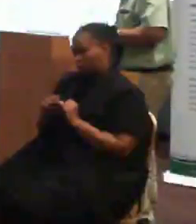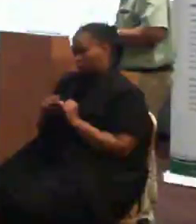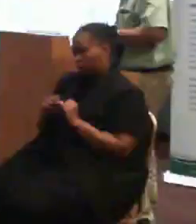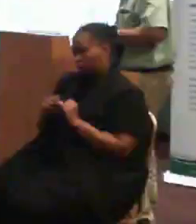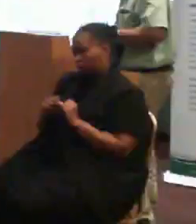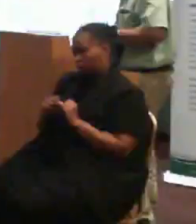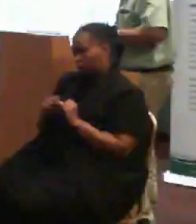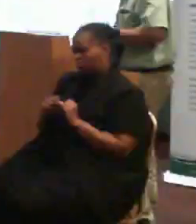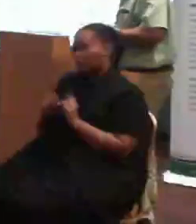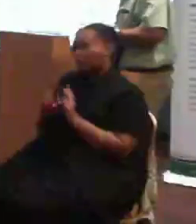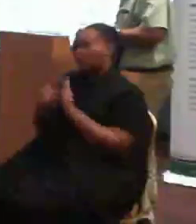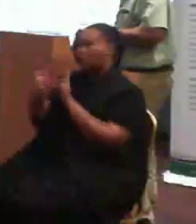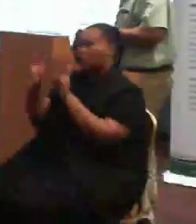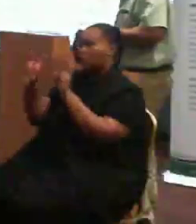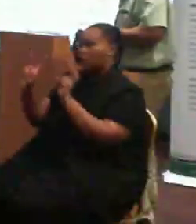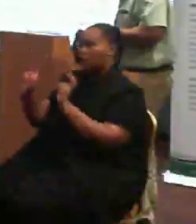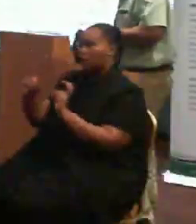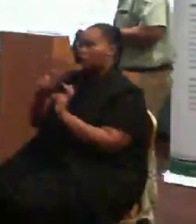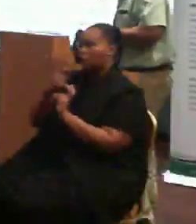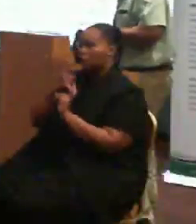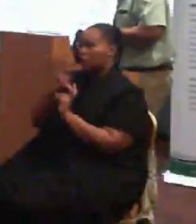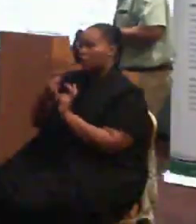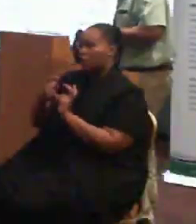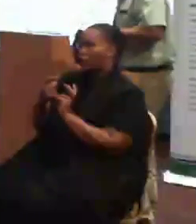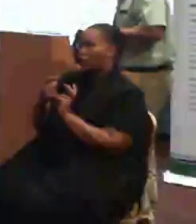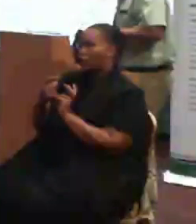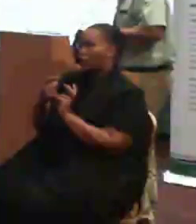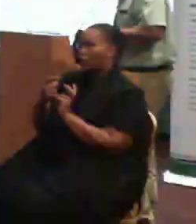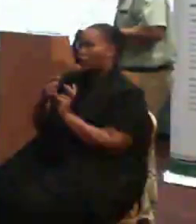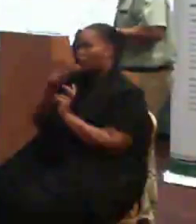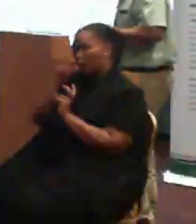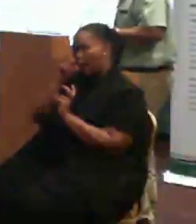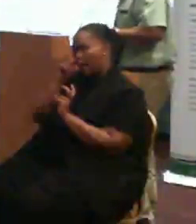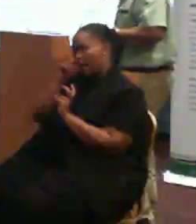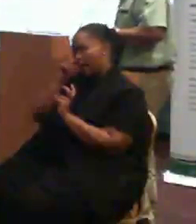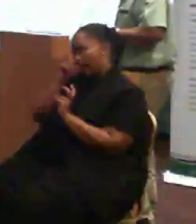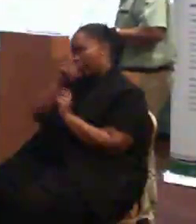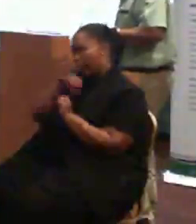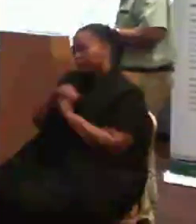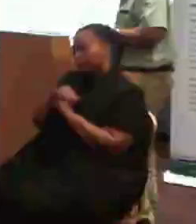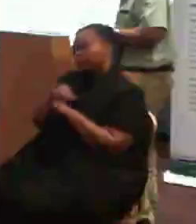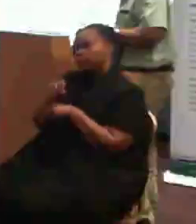the price of electricity, the demand is inelastic, meaning that,